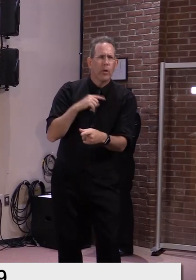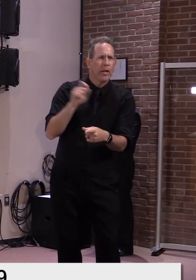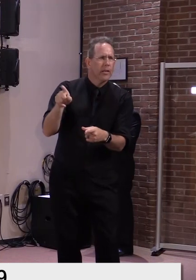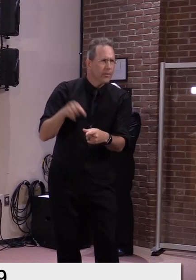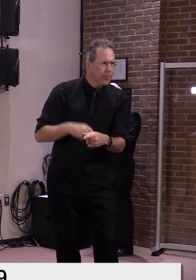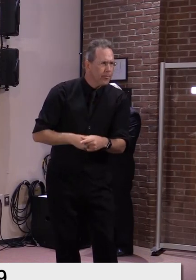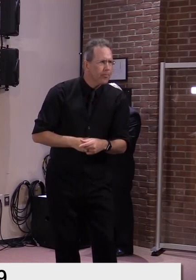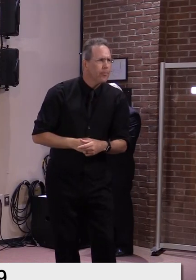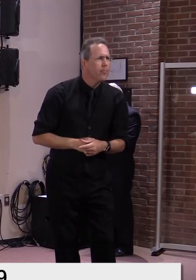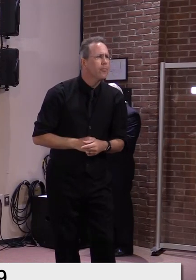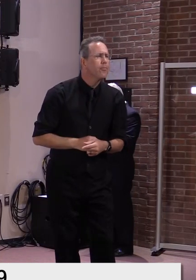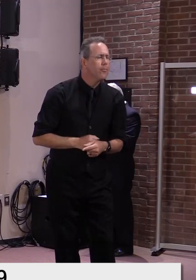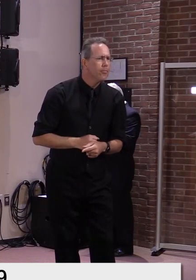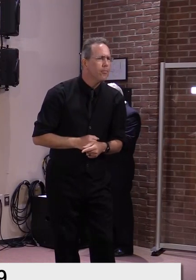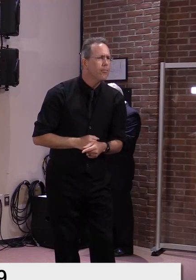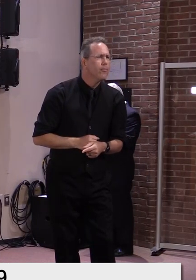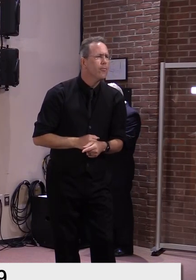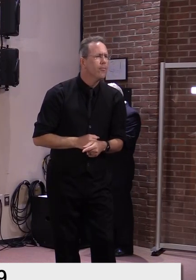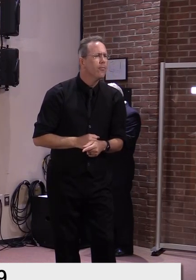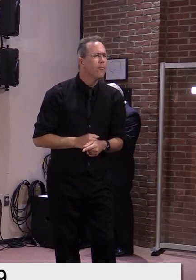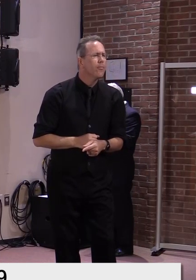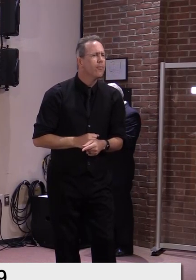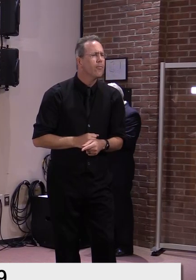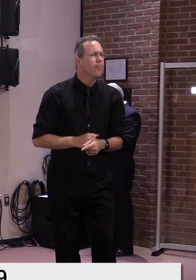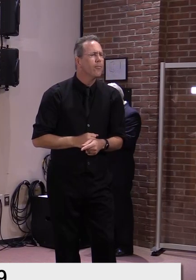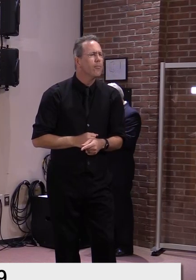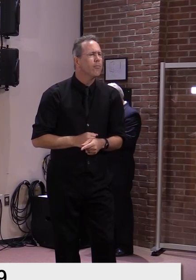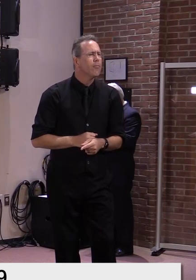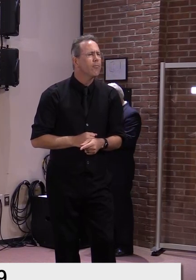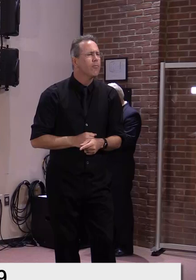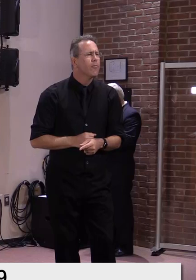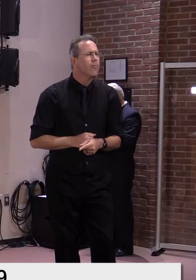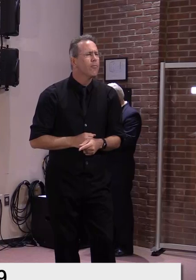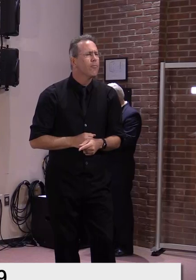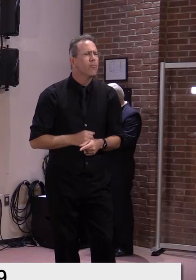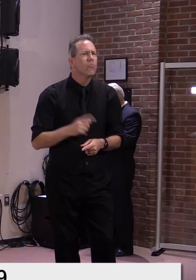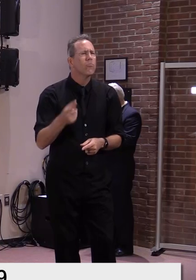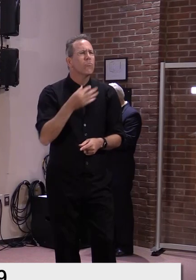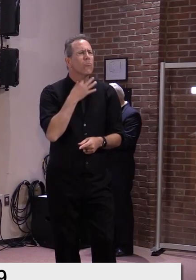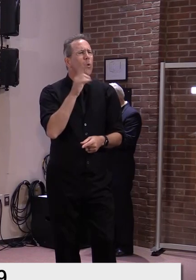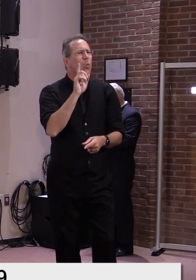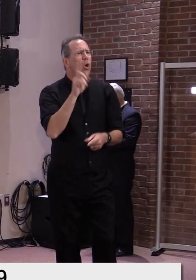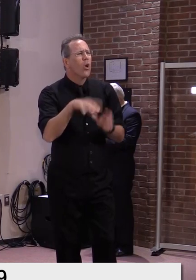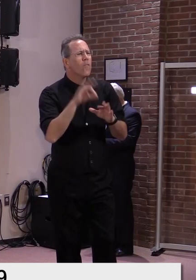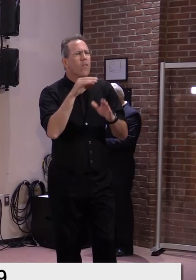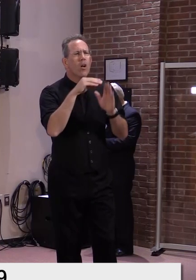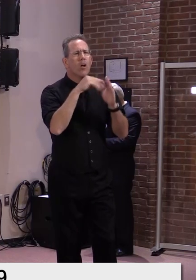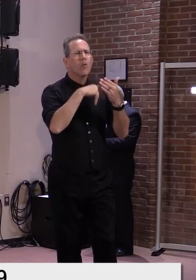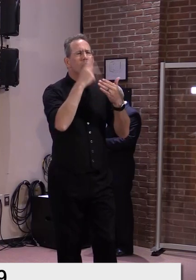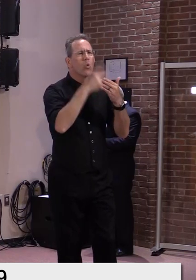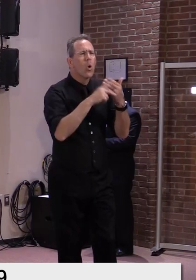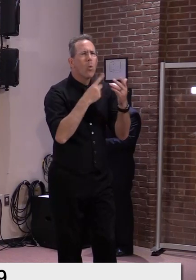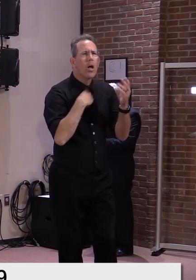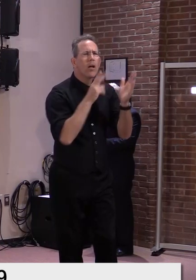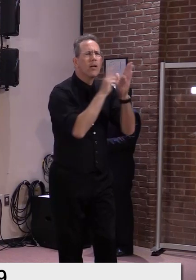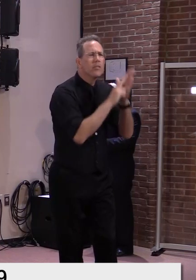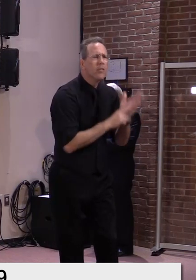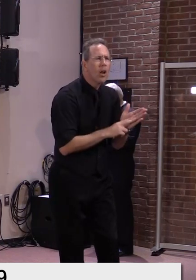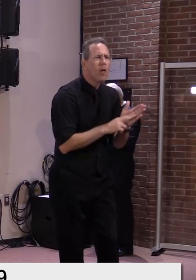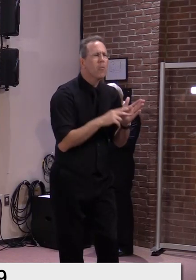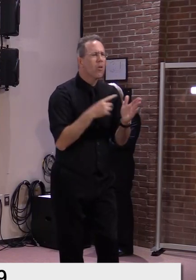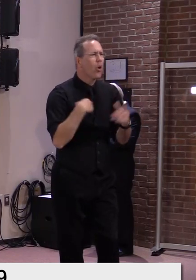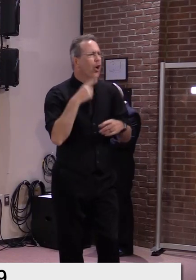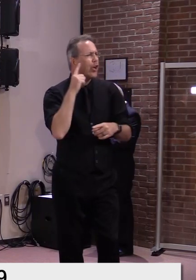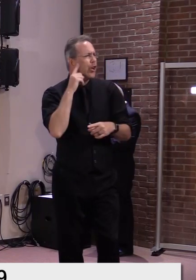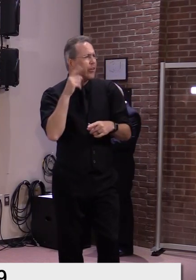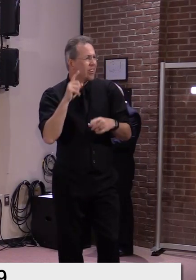on the uptake of these programs so far, people registering? And then I saw there was a need for some staff this summer. Is there any update on